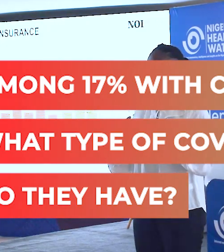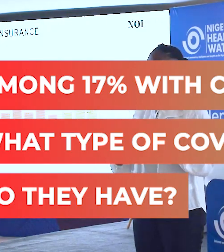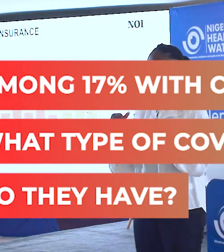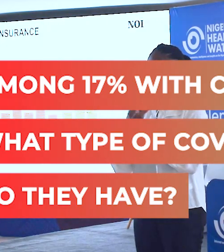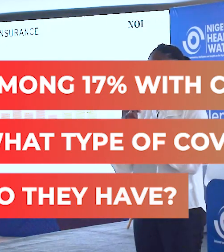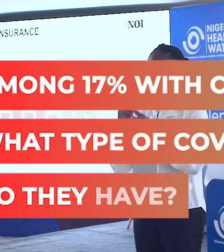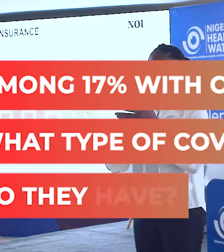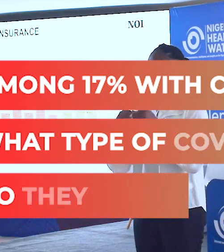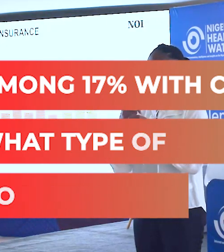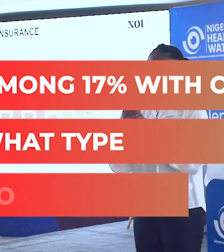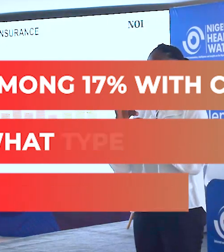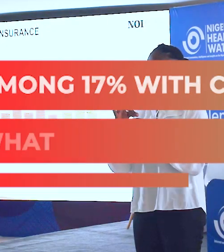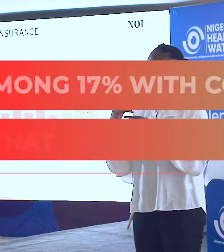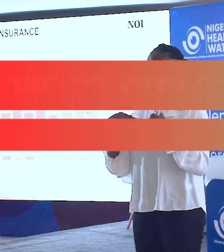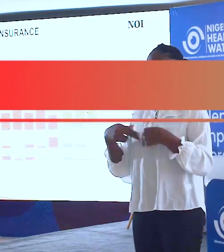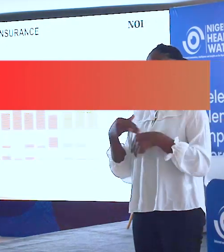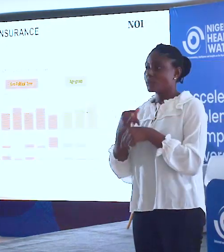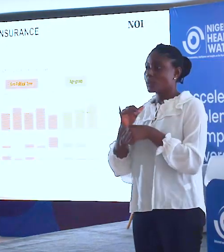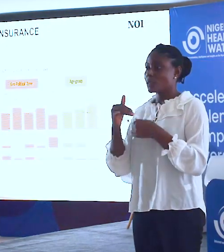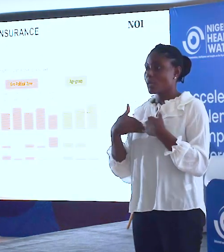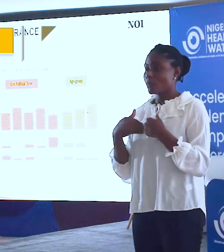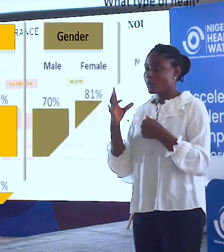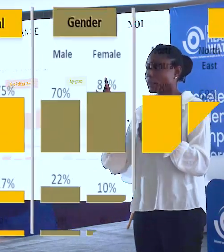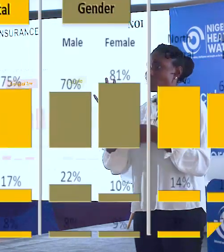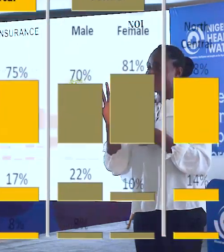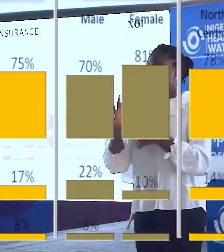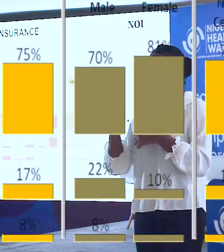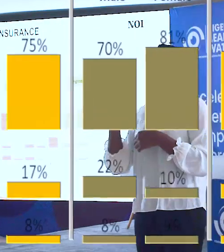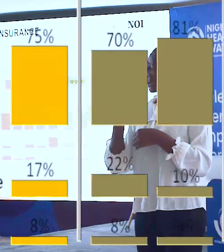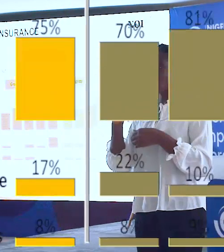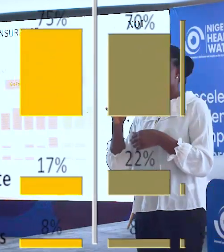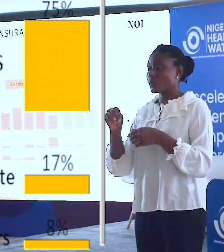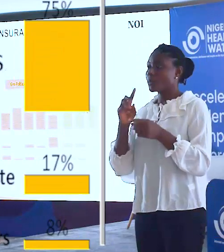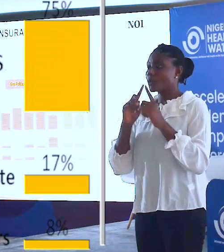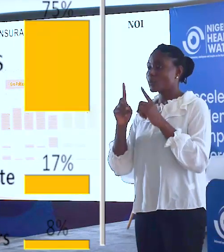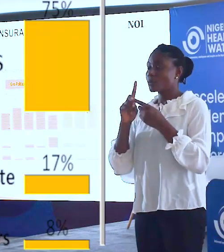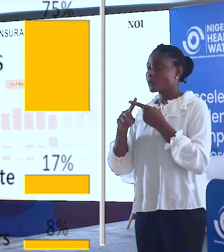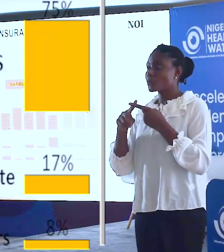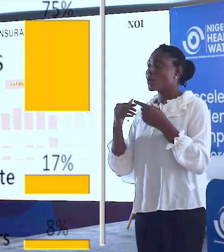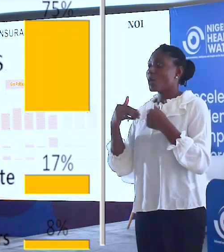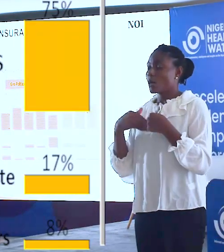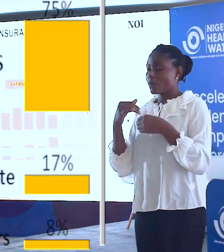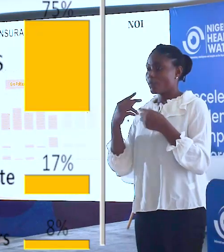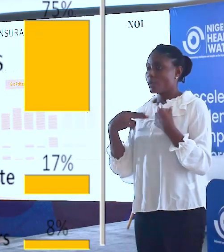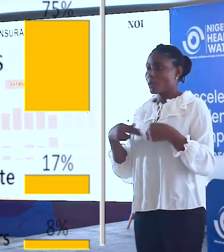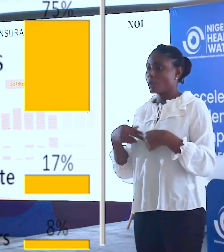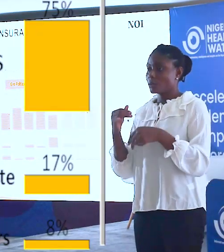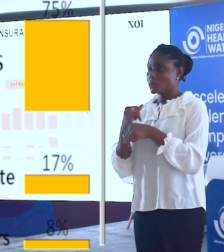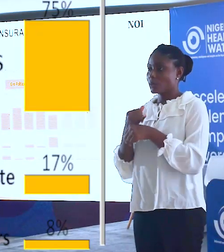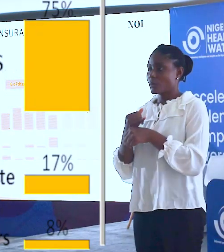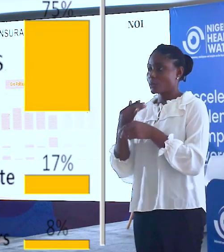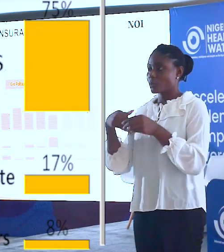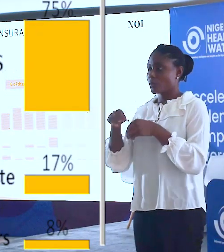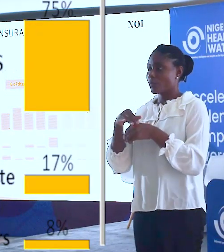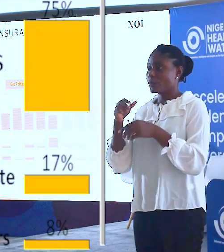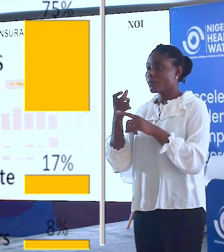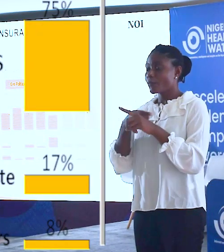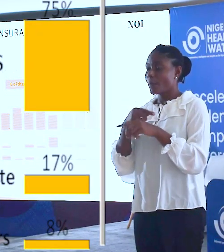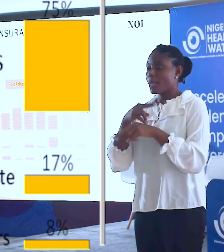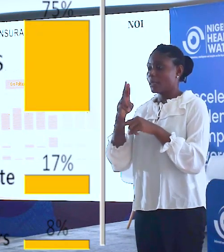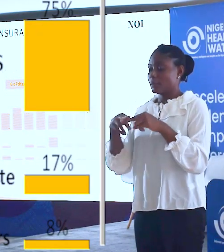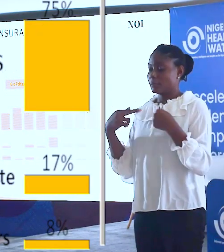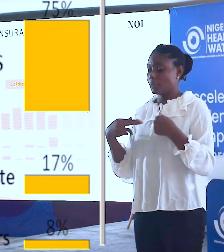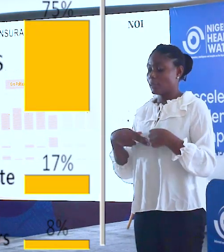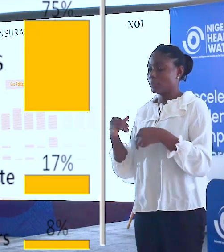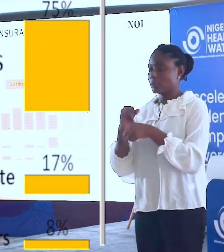what type of health insurance cover that they have, 75% of those that we spoke to had a health insurance coverage from the National Health